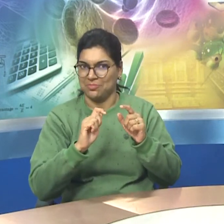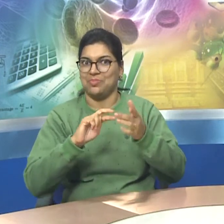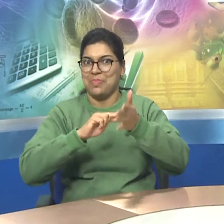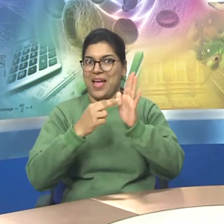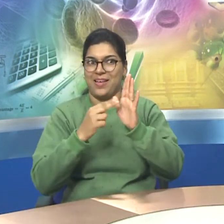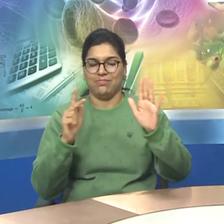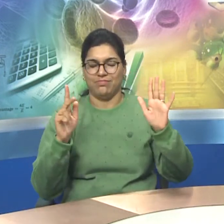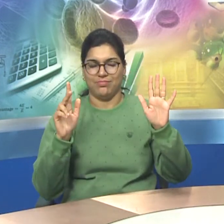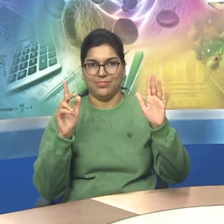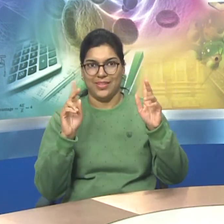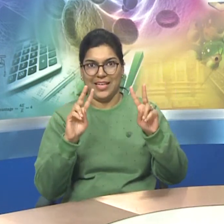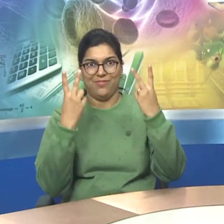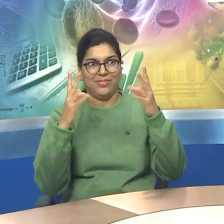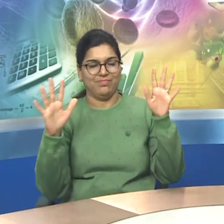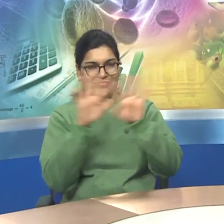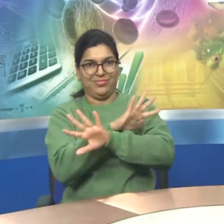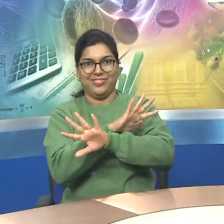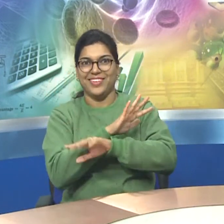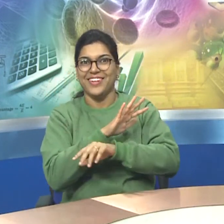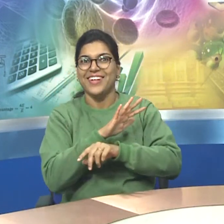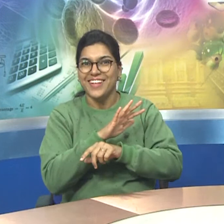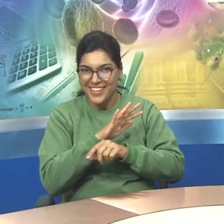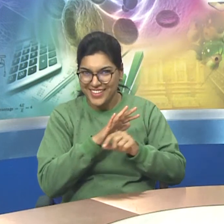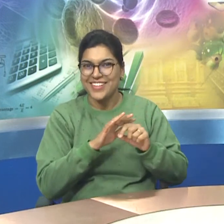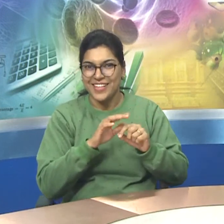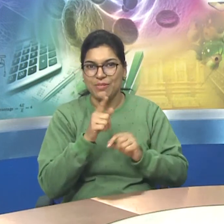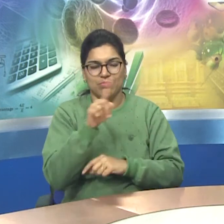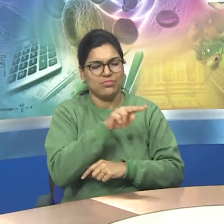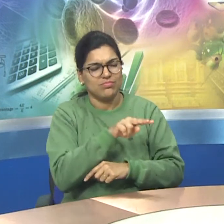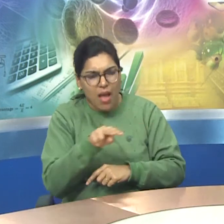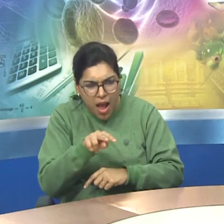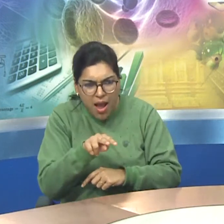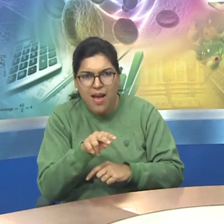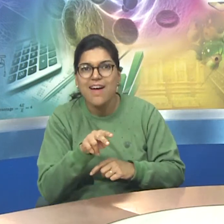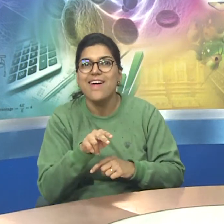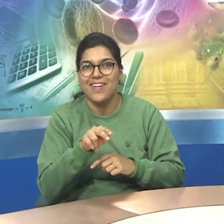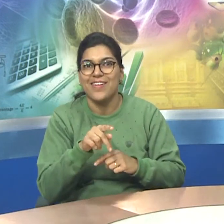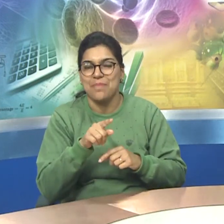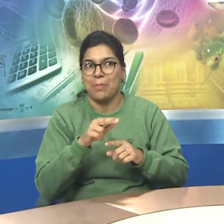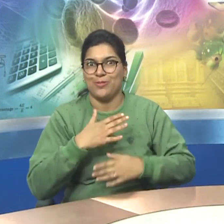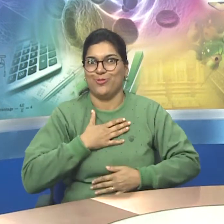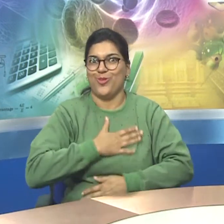reason? Cat got your tongue. So this is also something which is